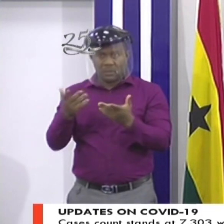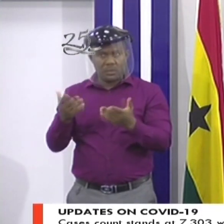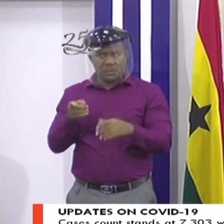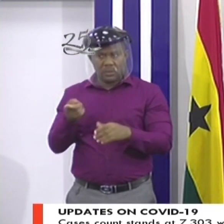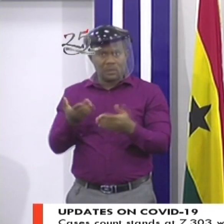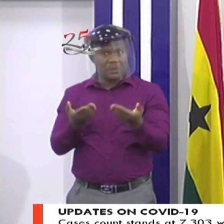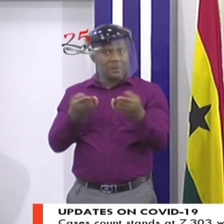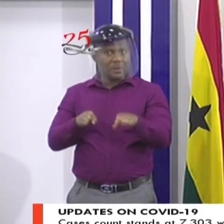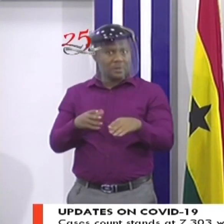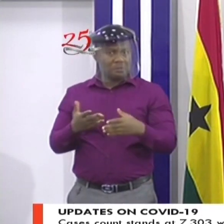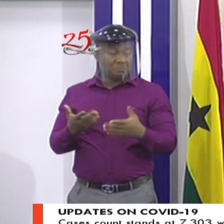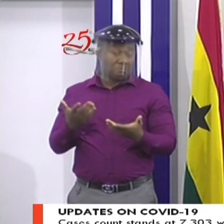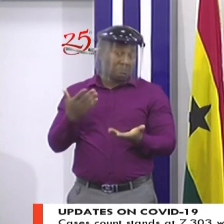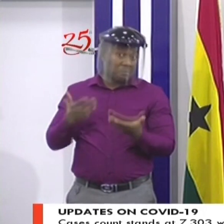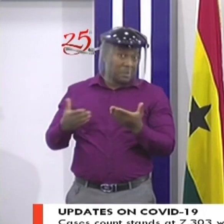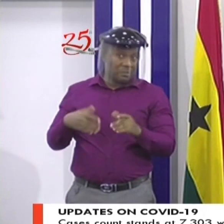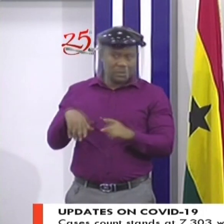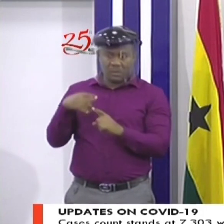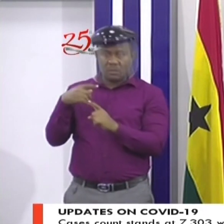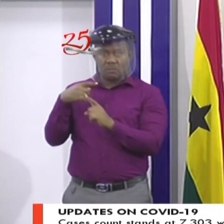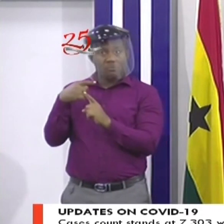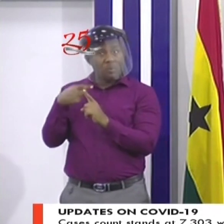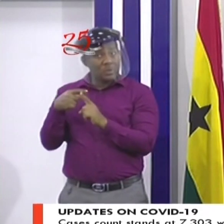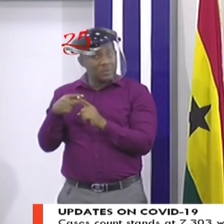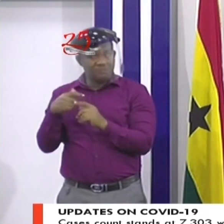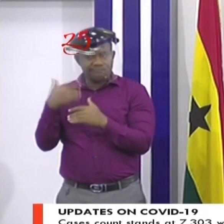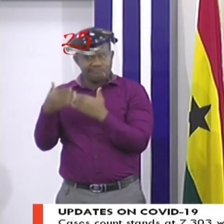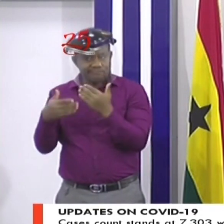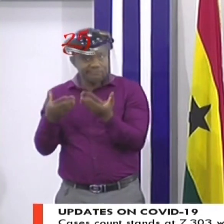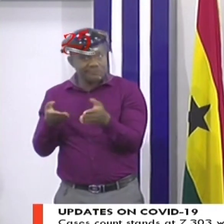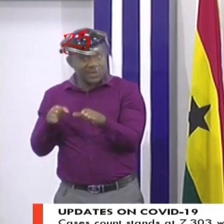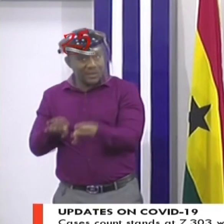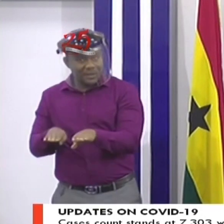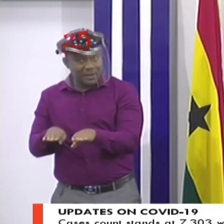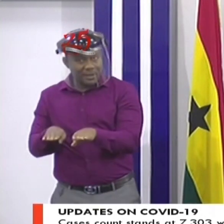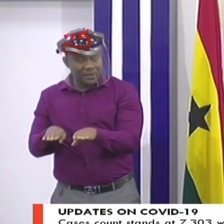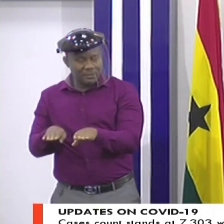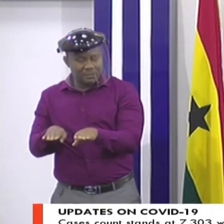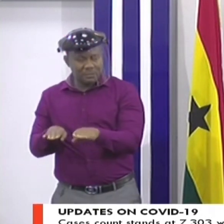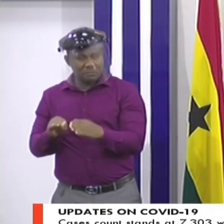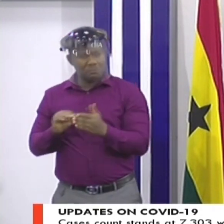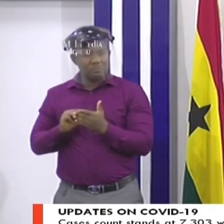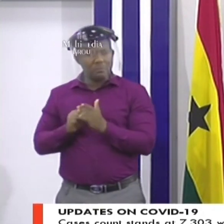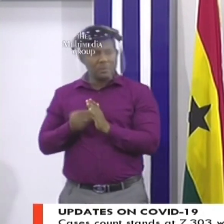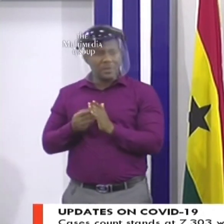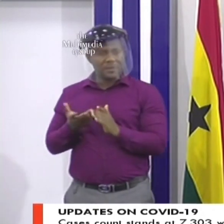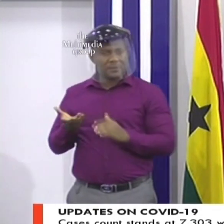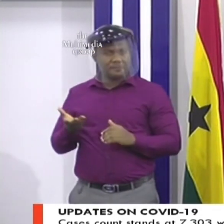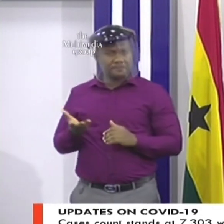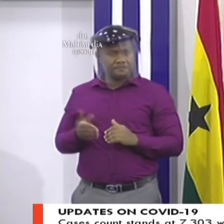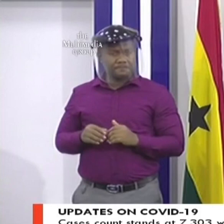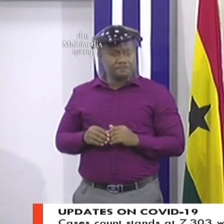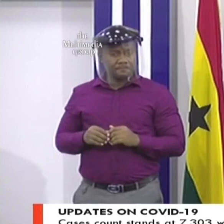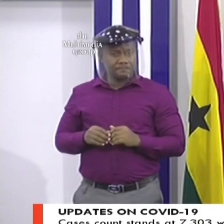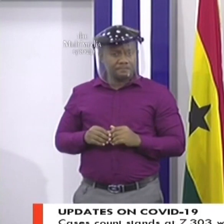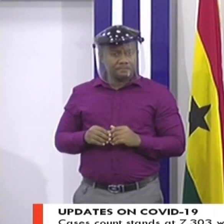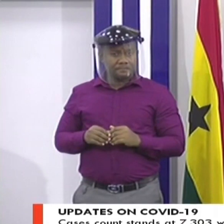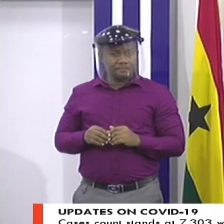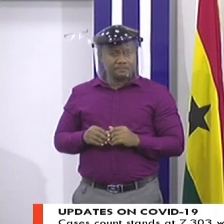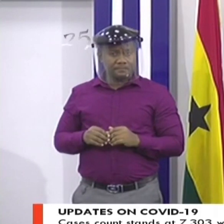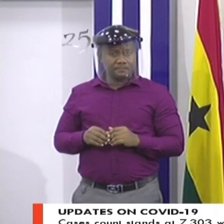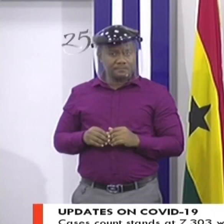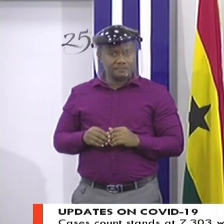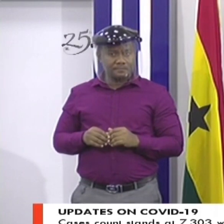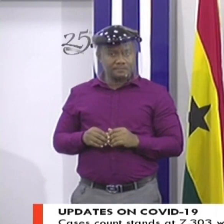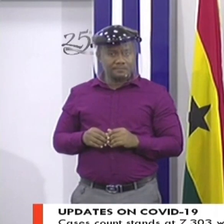with COVID-related deaths. This does not prevent the people to